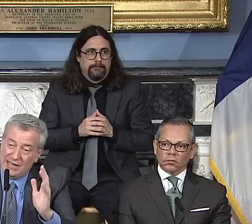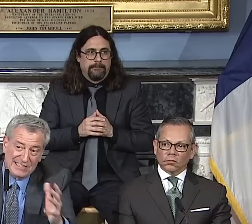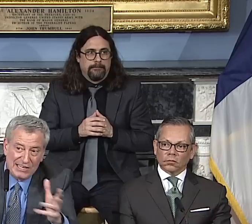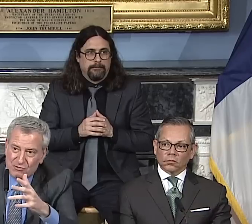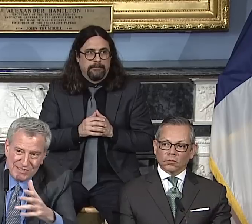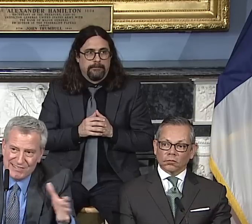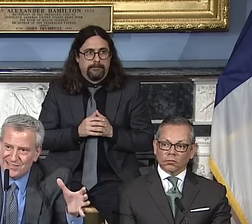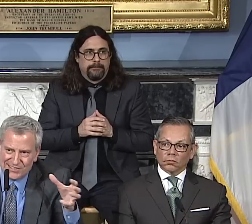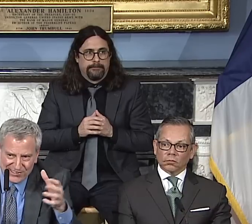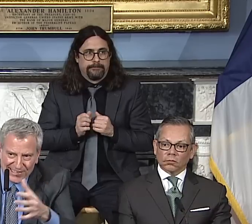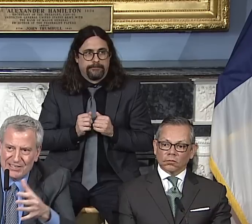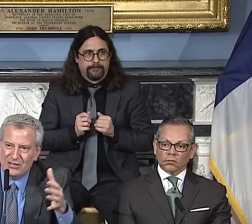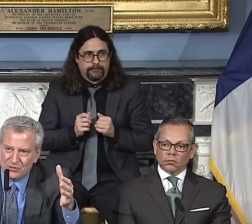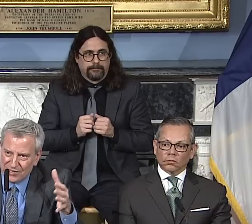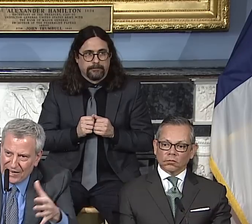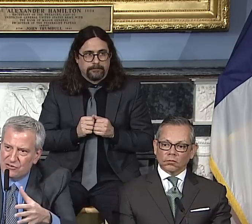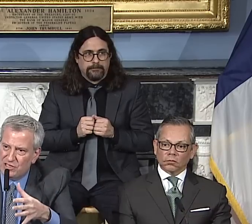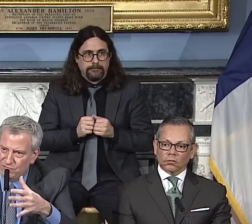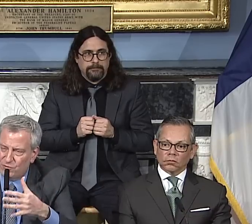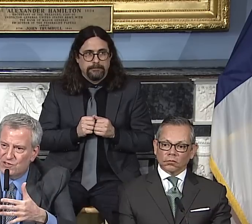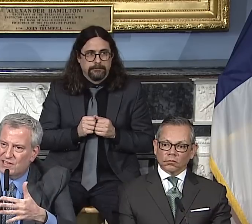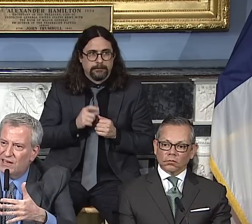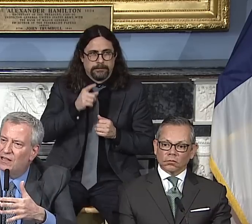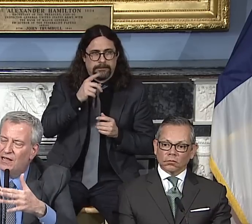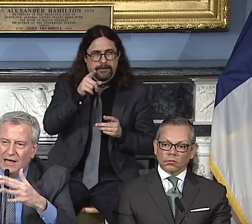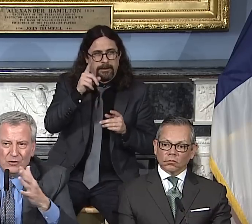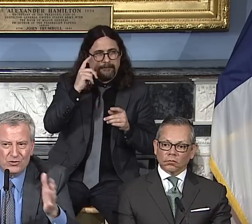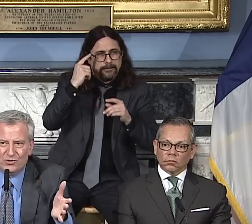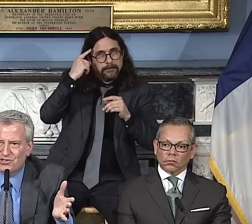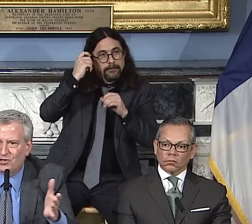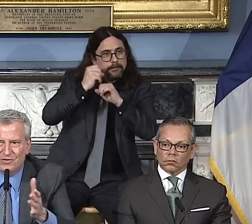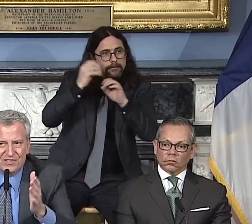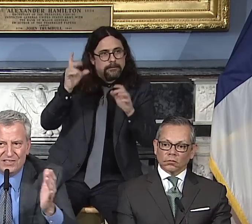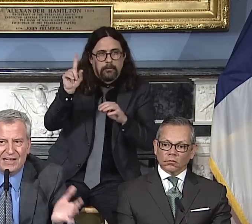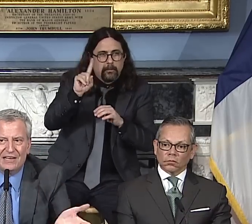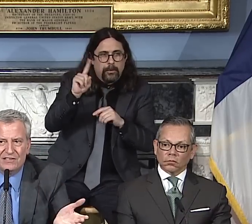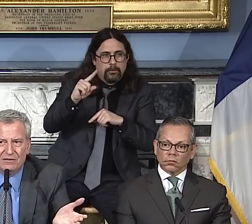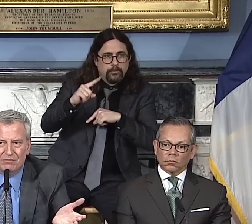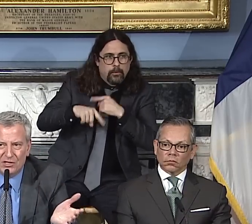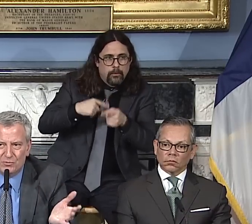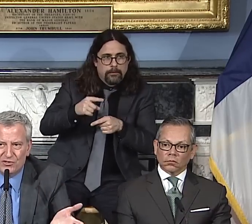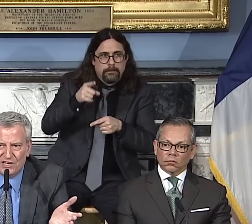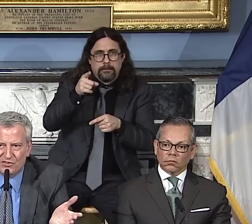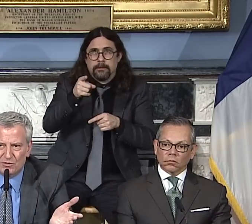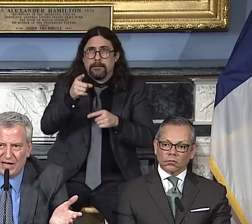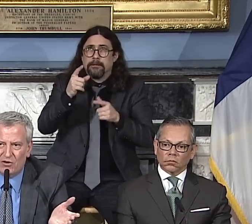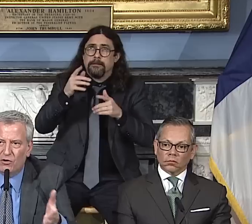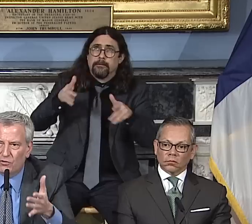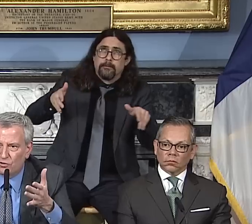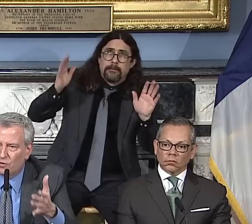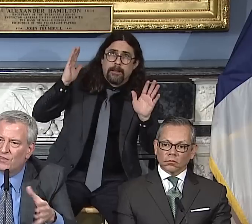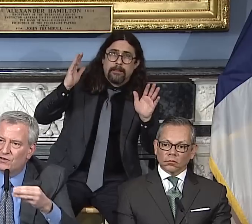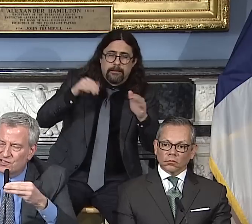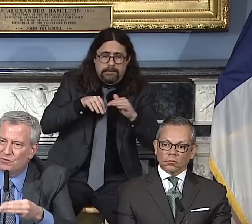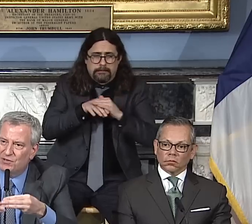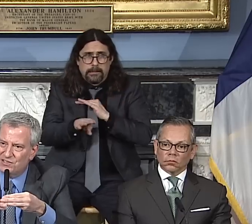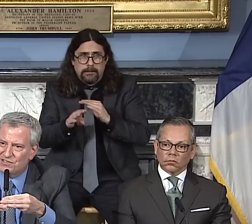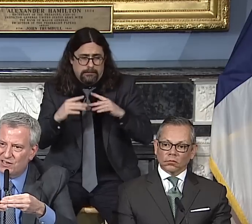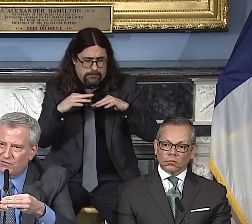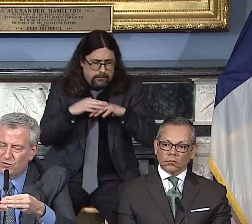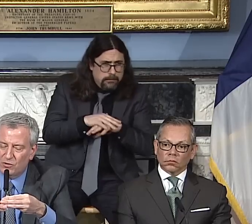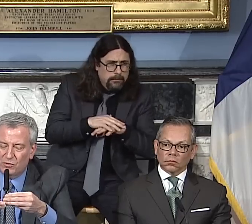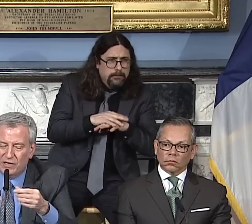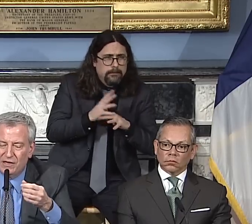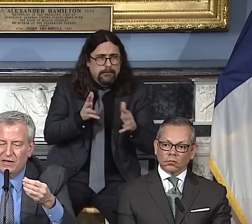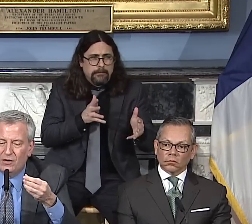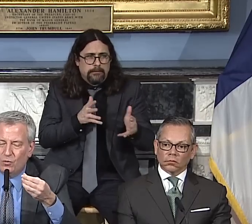kind of, it has entrances. It's like, you know, you can actually enforce that. Outdoors all over the city, that is a much more challenging matter. Although you're right, there are some places